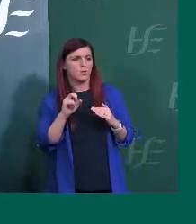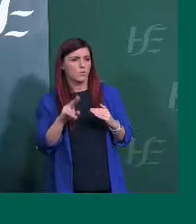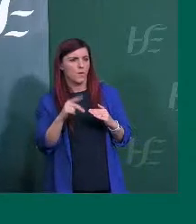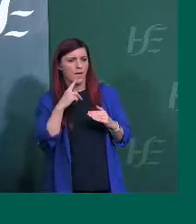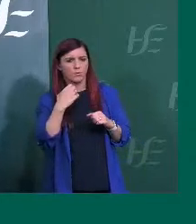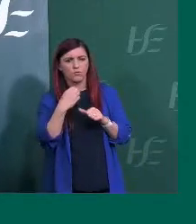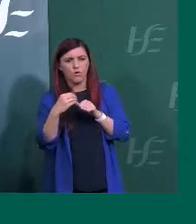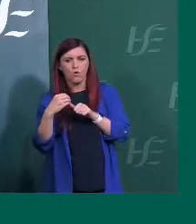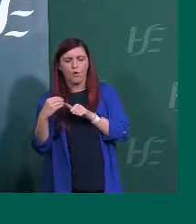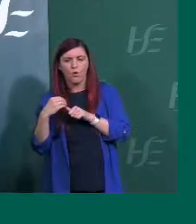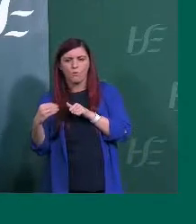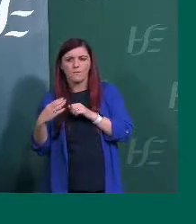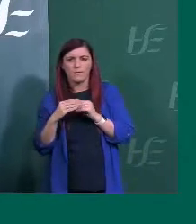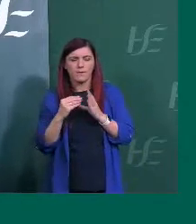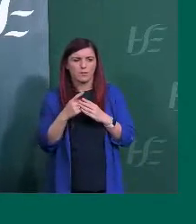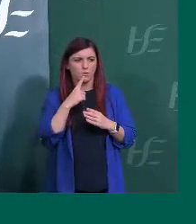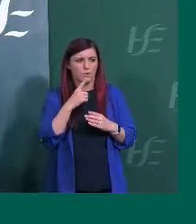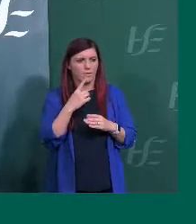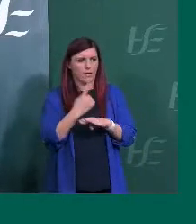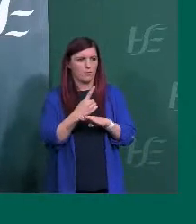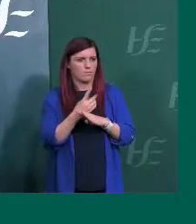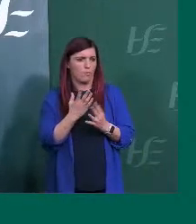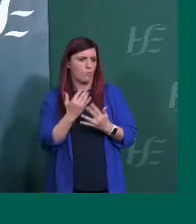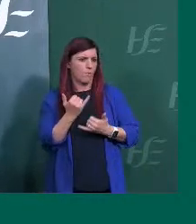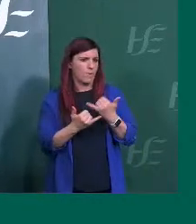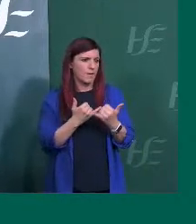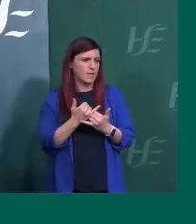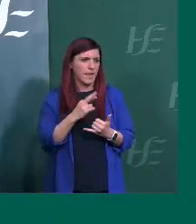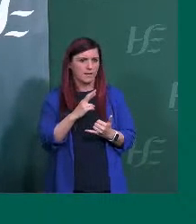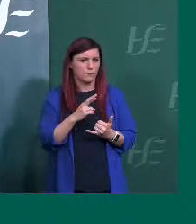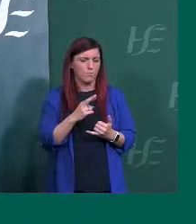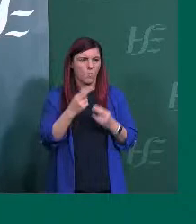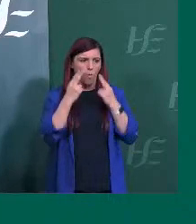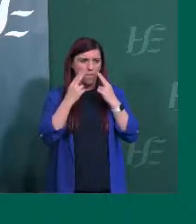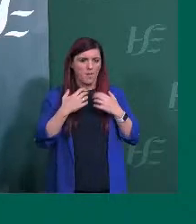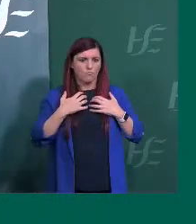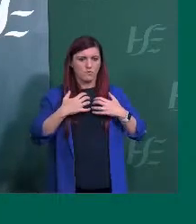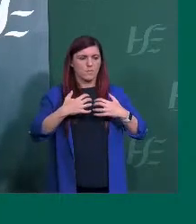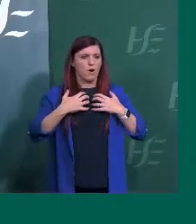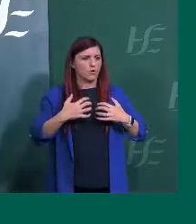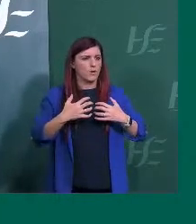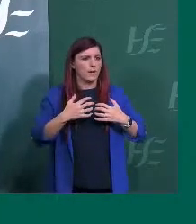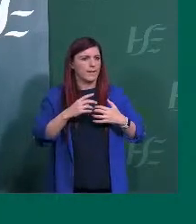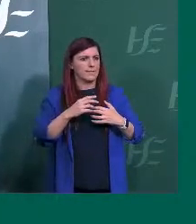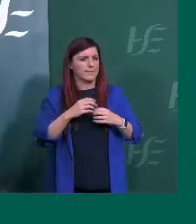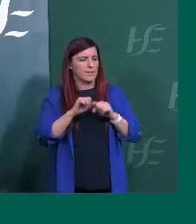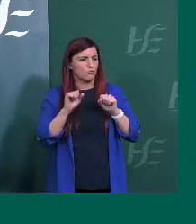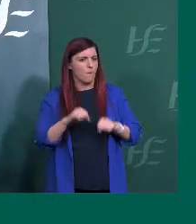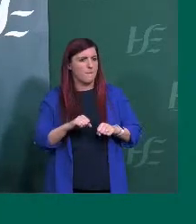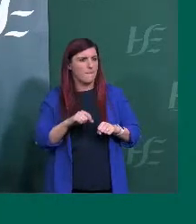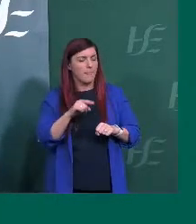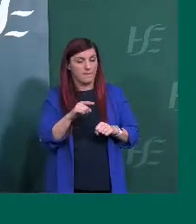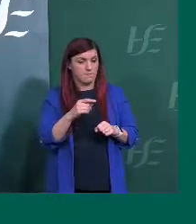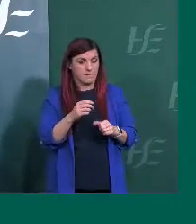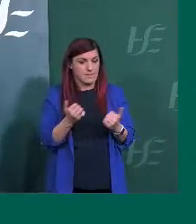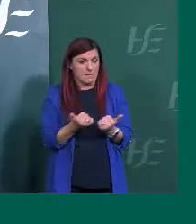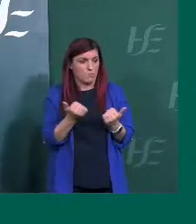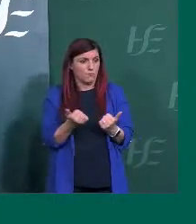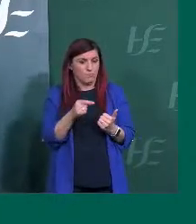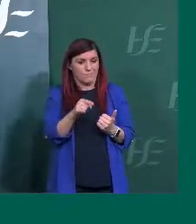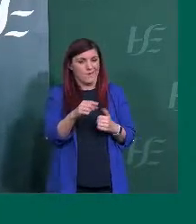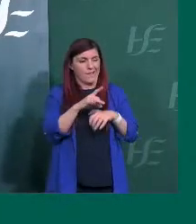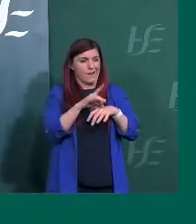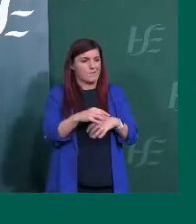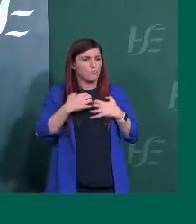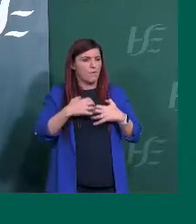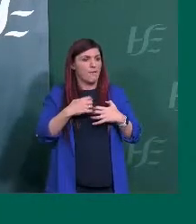other seasonal viruses that we're well used to over the years, such as RSV. These are other measurements we